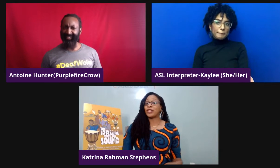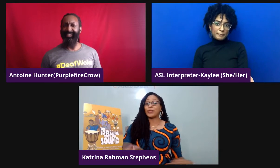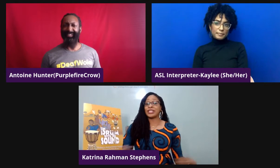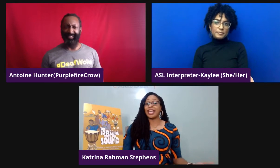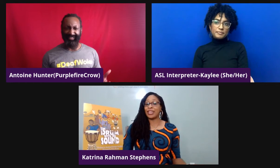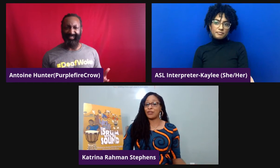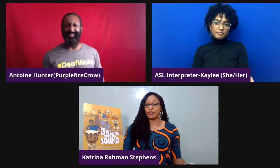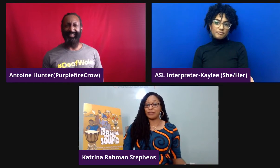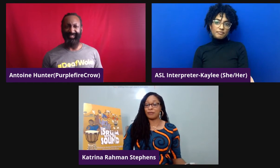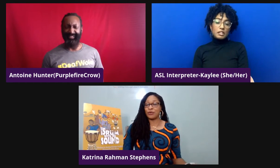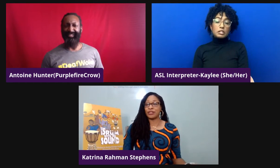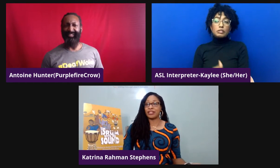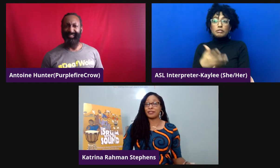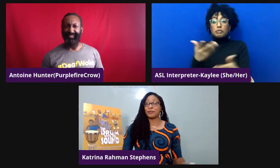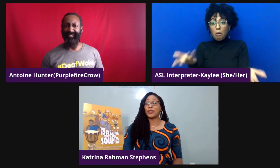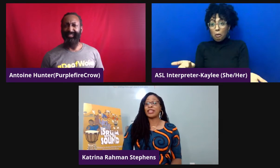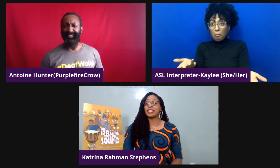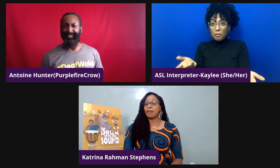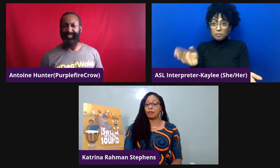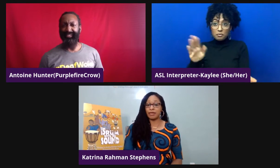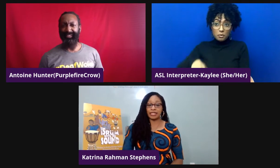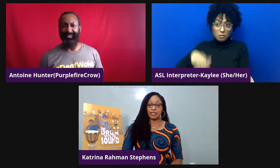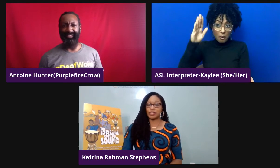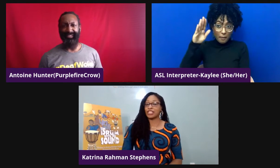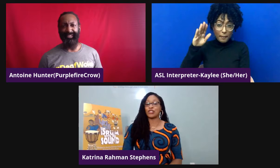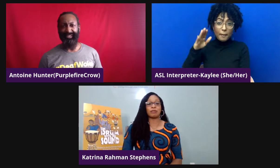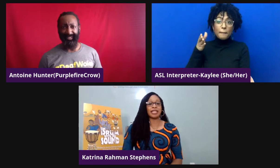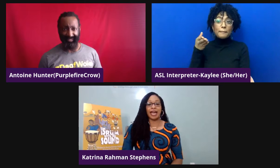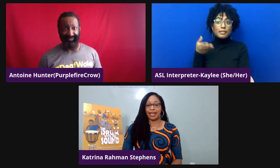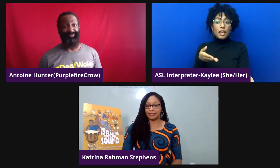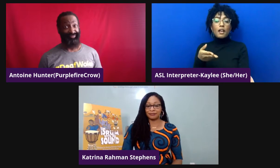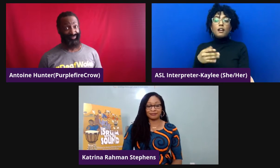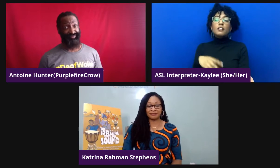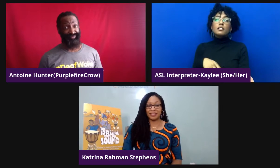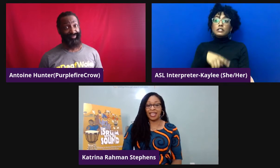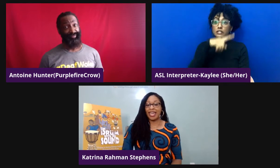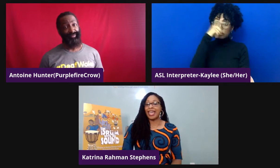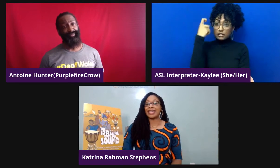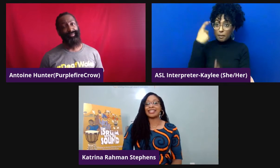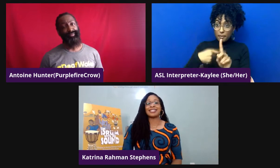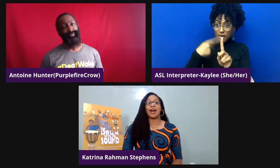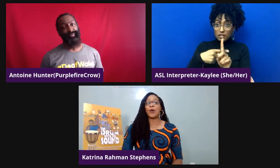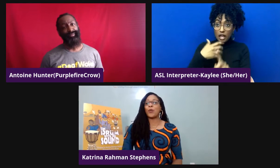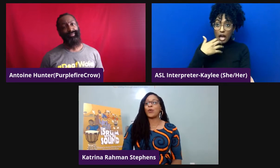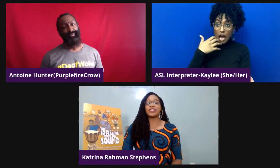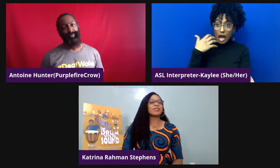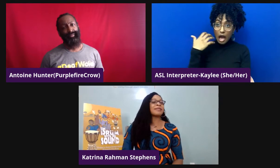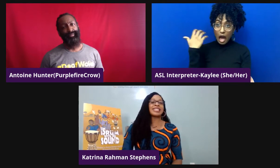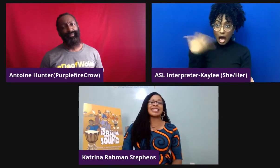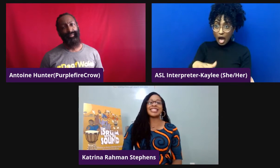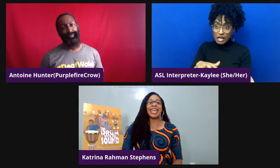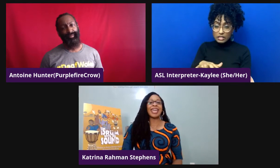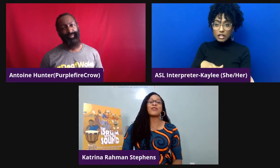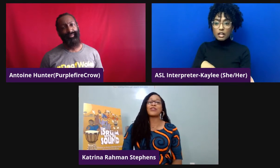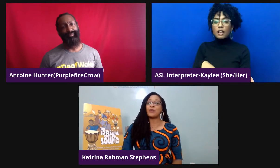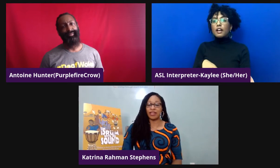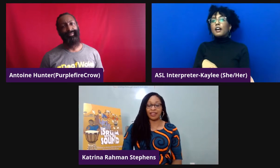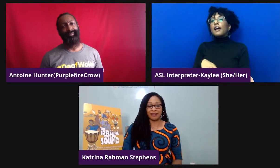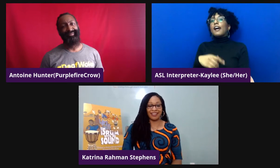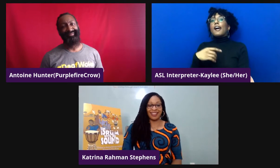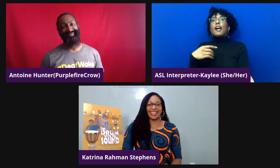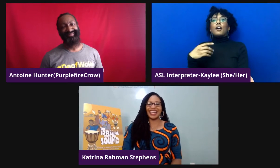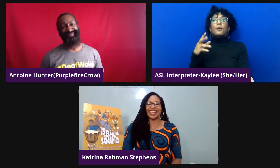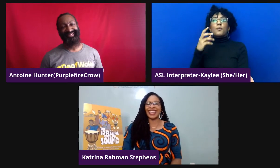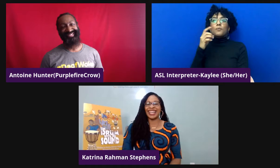So what it was like growing up in Cordele, summer months was extremely hot, and I saw watermelons